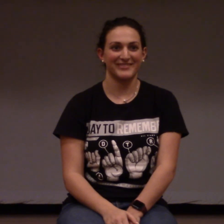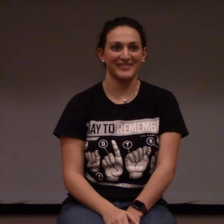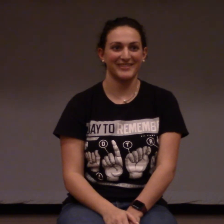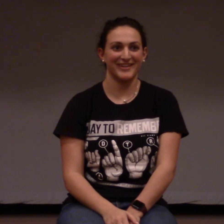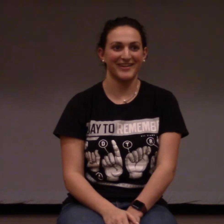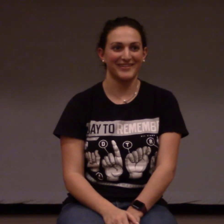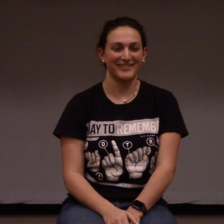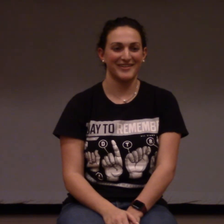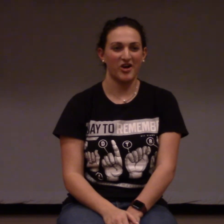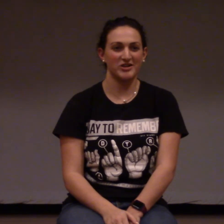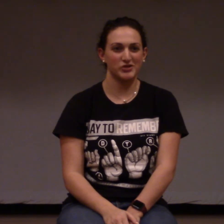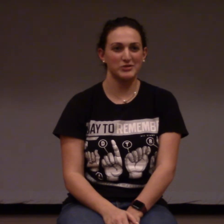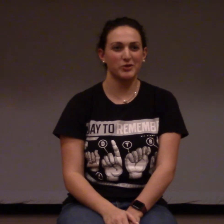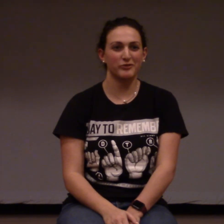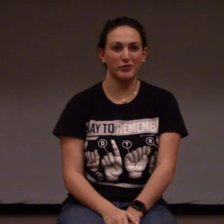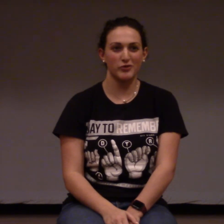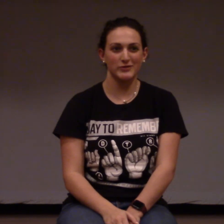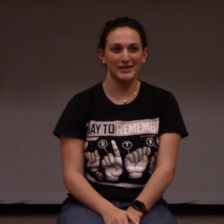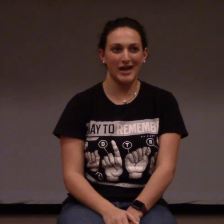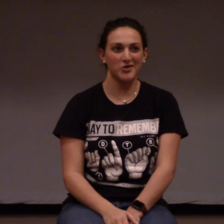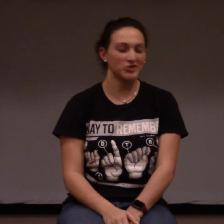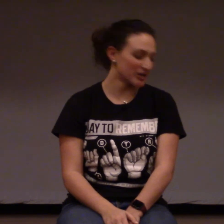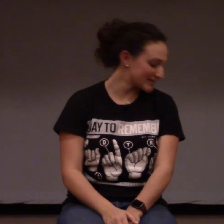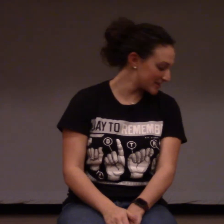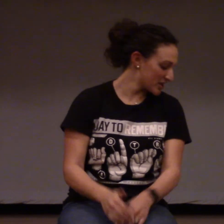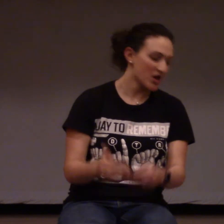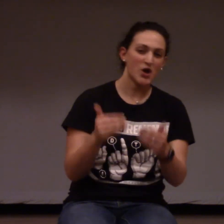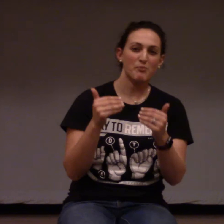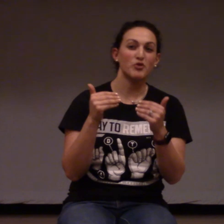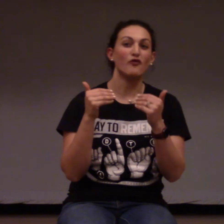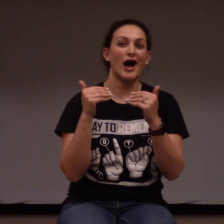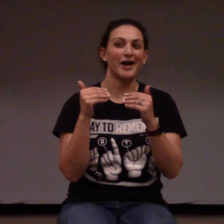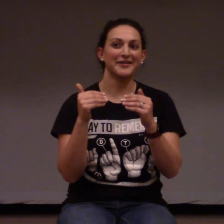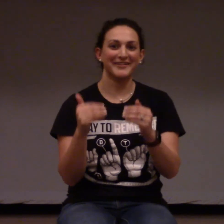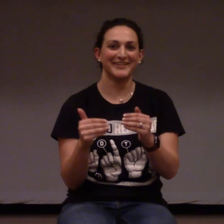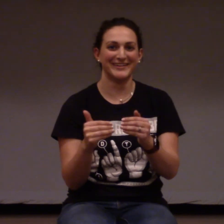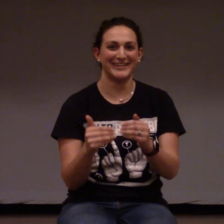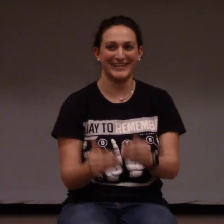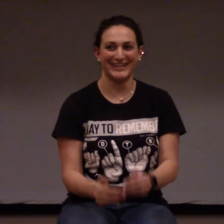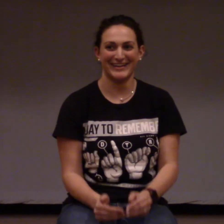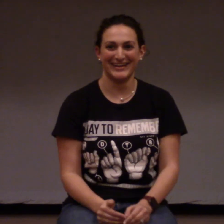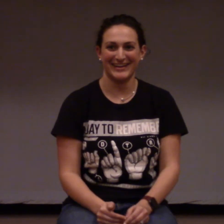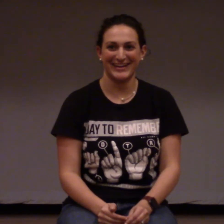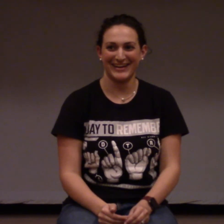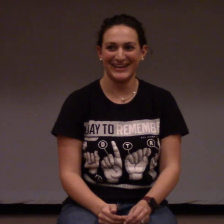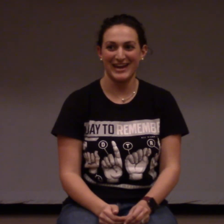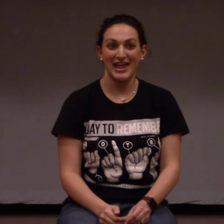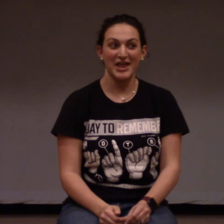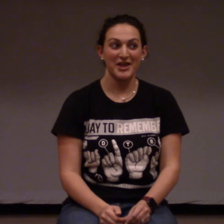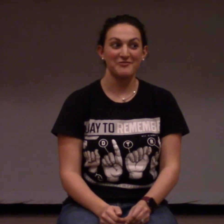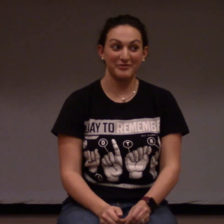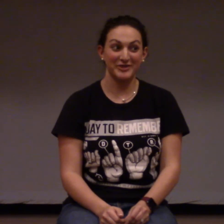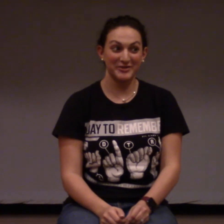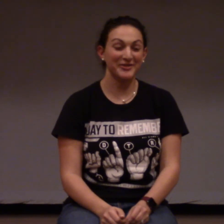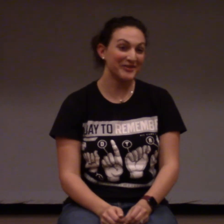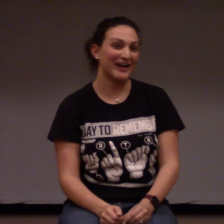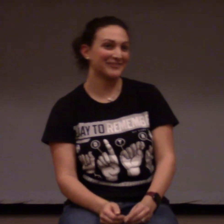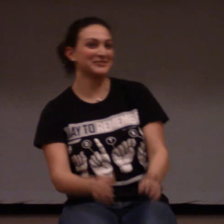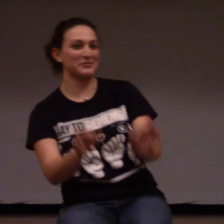Yeah. All right, do you guys want to review those again or just move on? There's more. Review? Okay, we'll do it one more